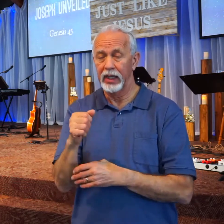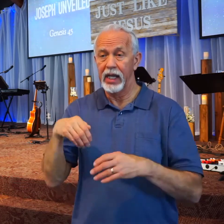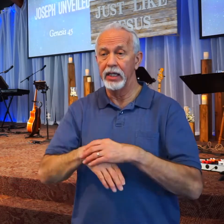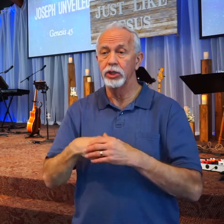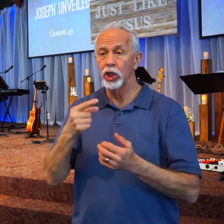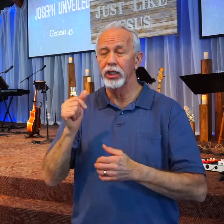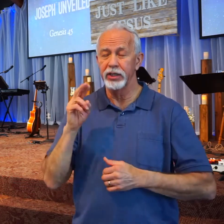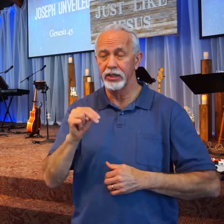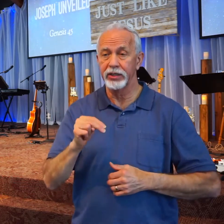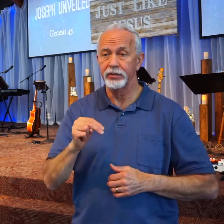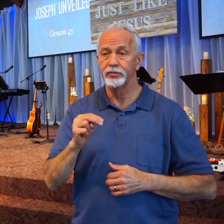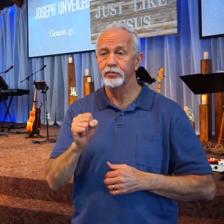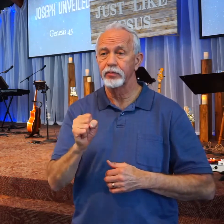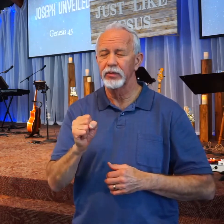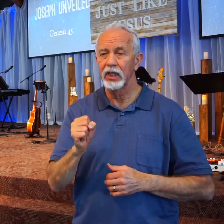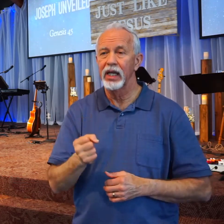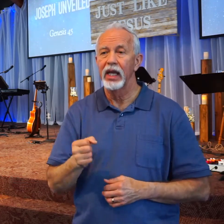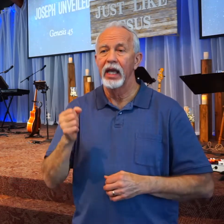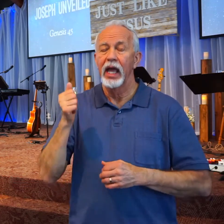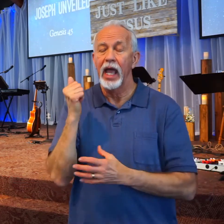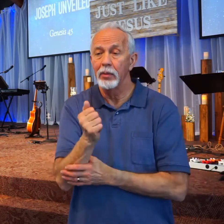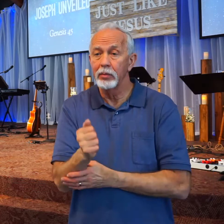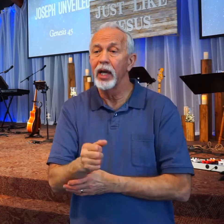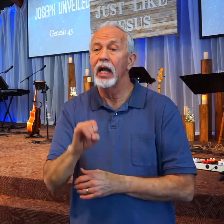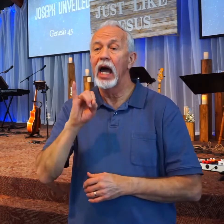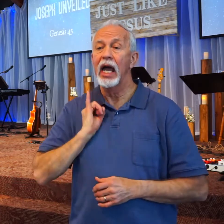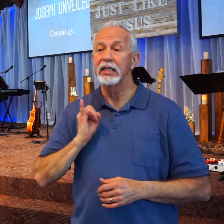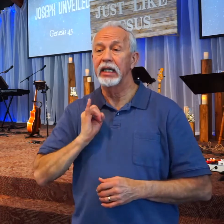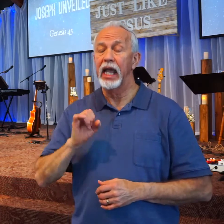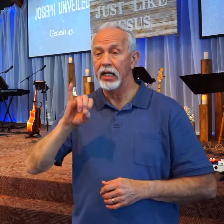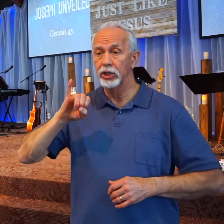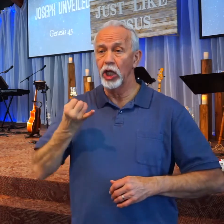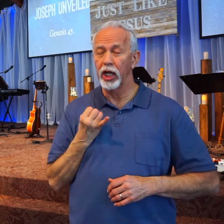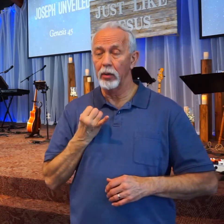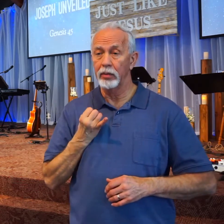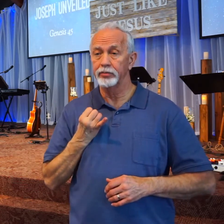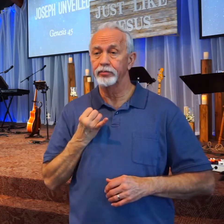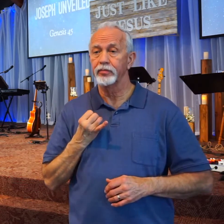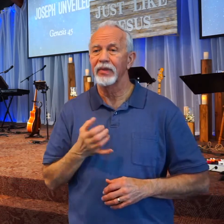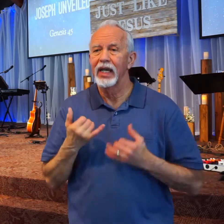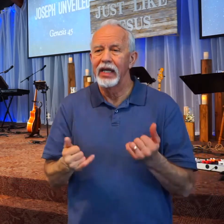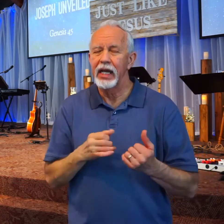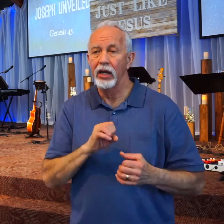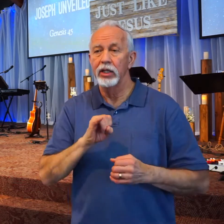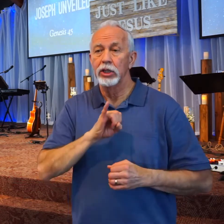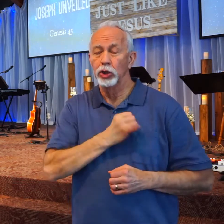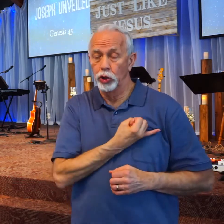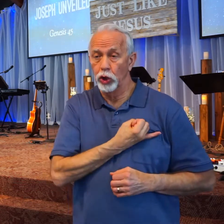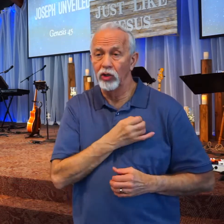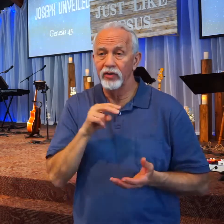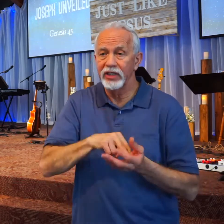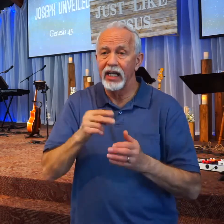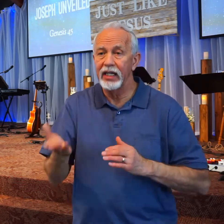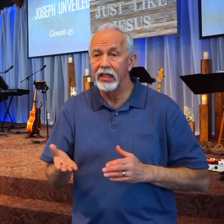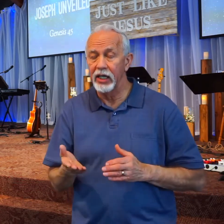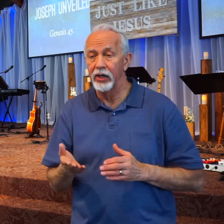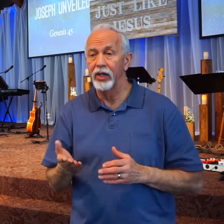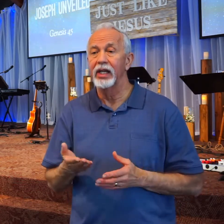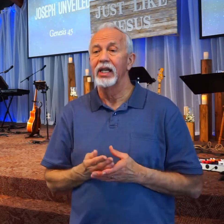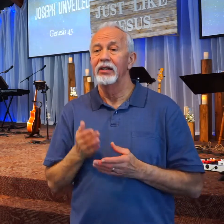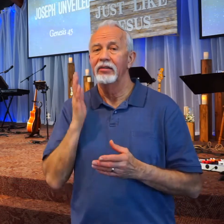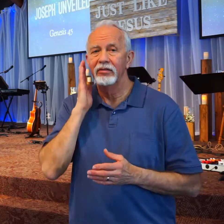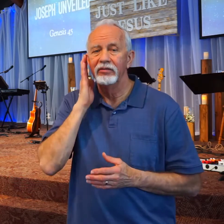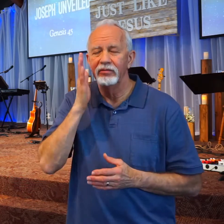by extension, Abraham, Isaac, and to Jacob? Now Joseph is standing here, and there are future